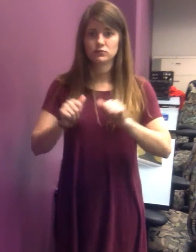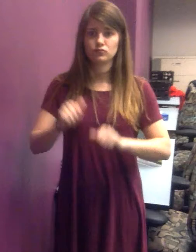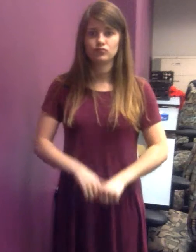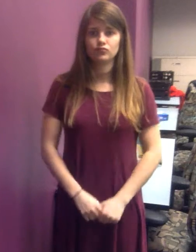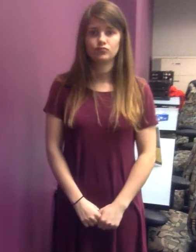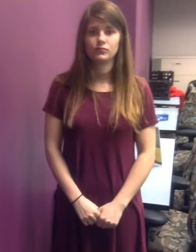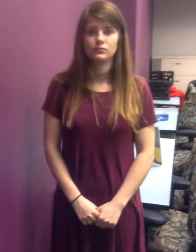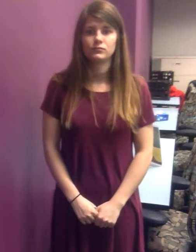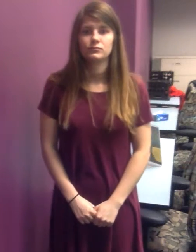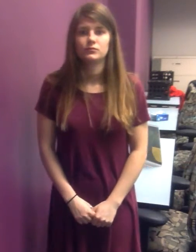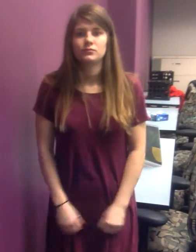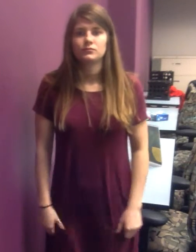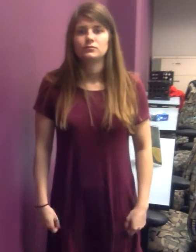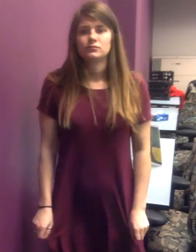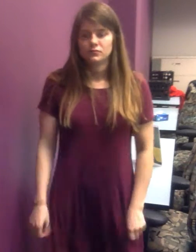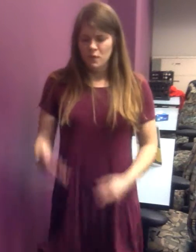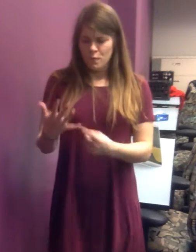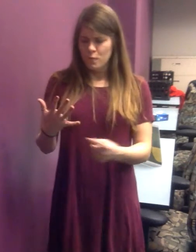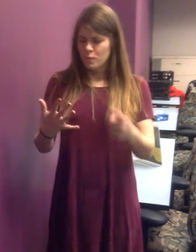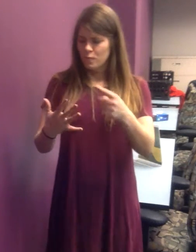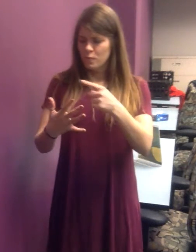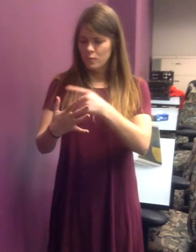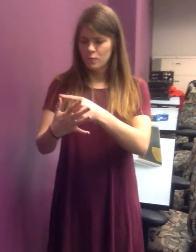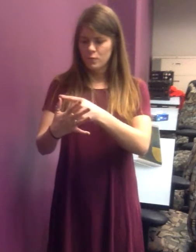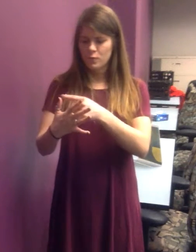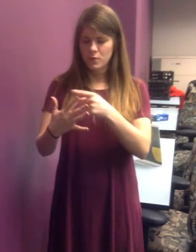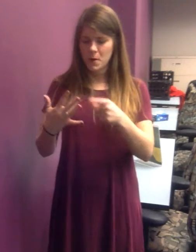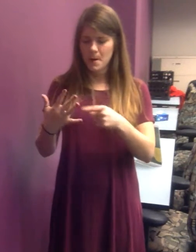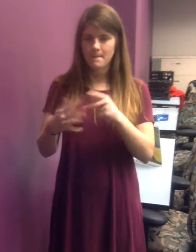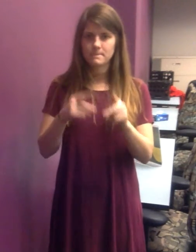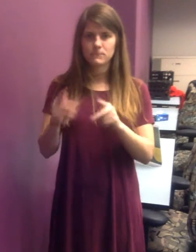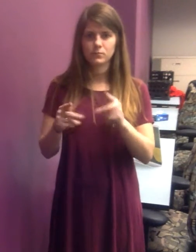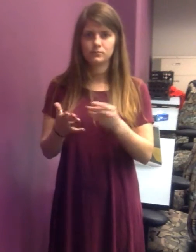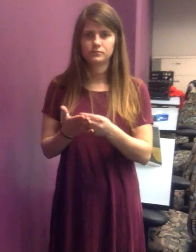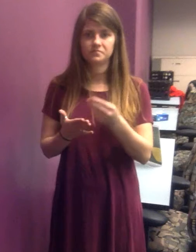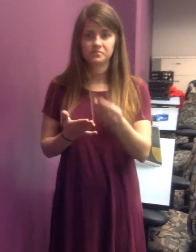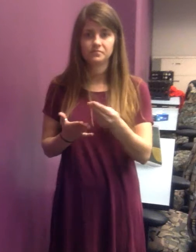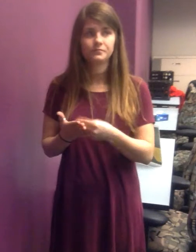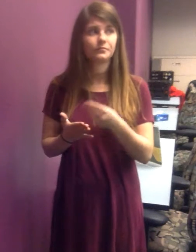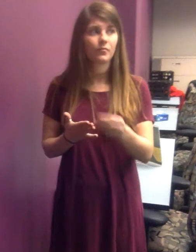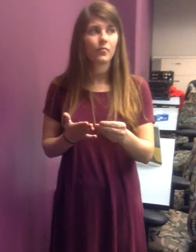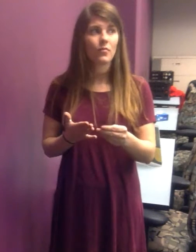radical among them, especially the smaller sort of purpose-built groups that were just concentrating on attacking climate science.